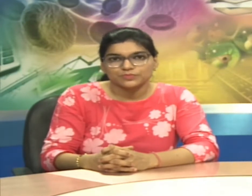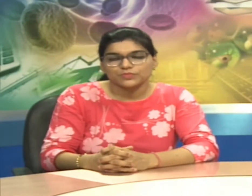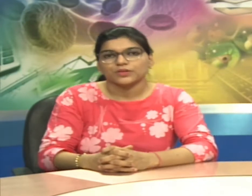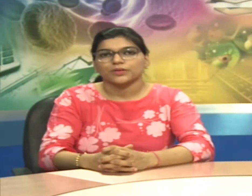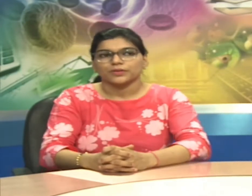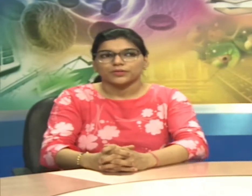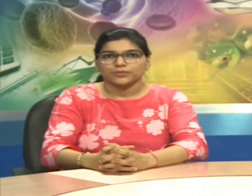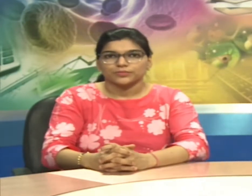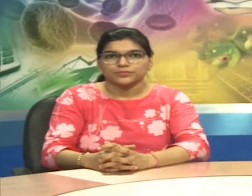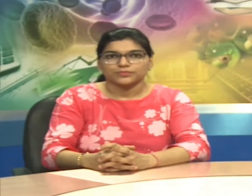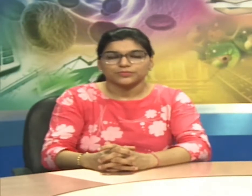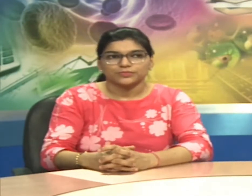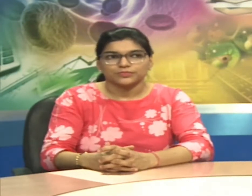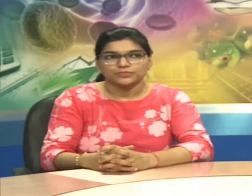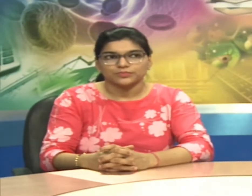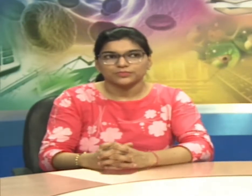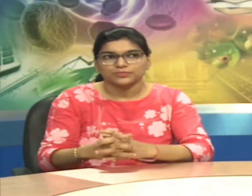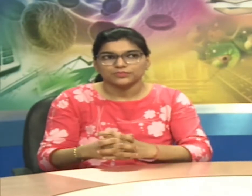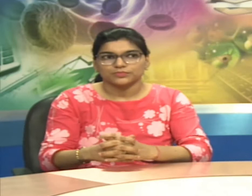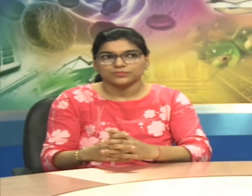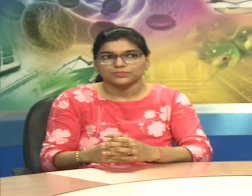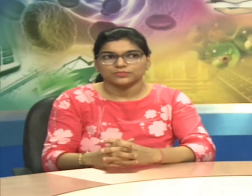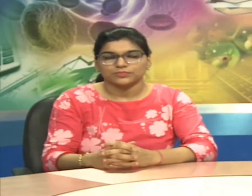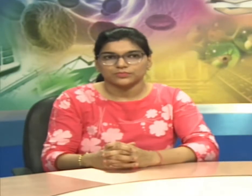Next word is modernization.